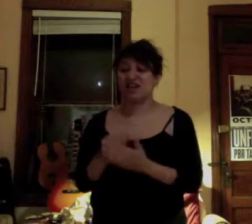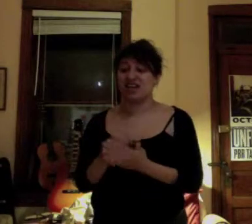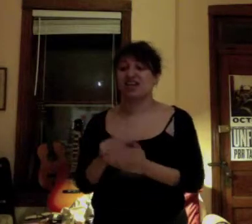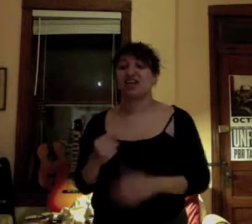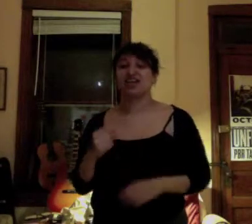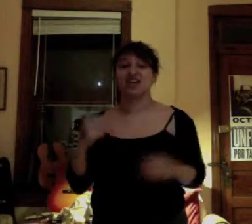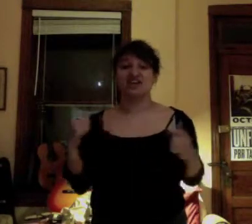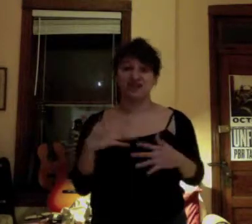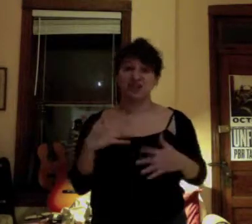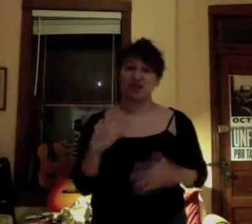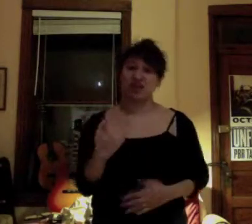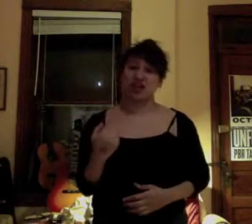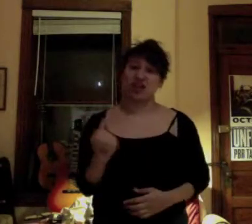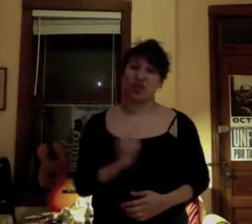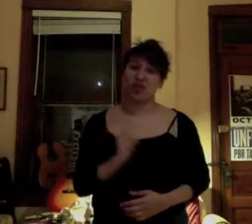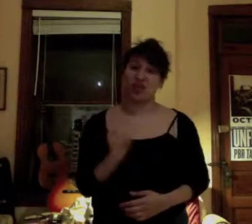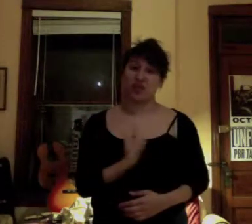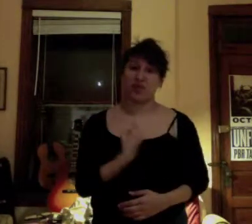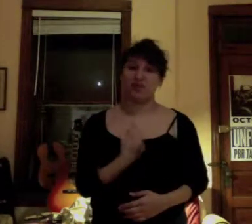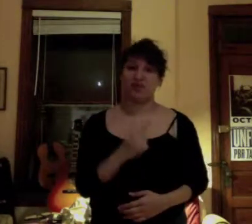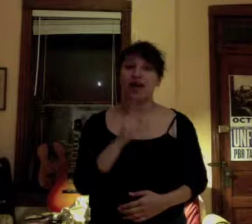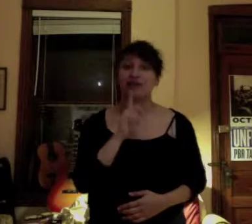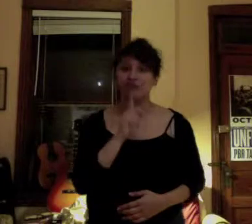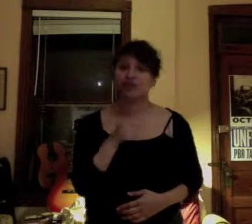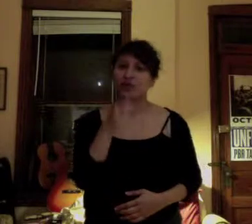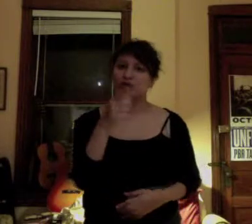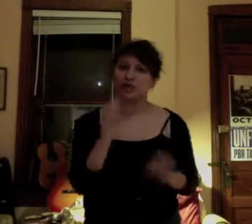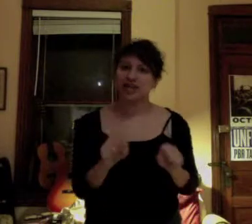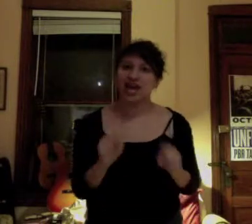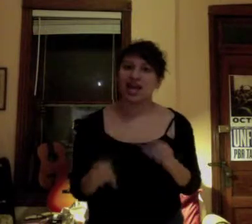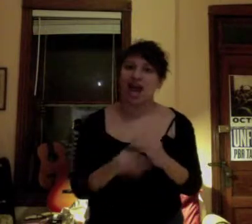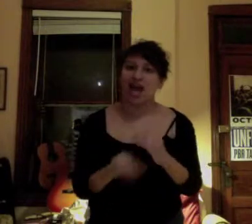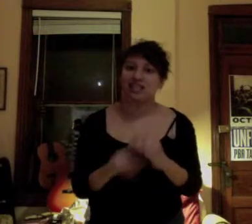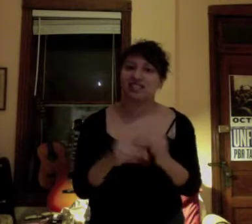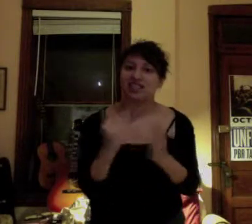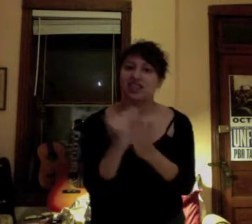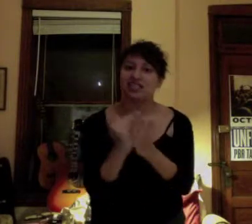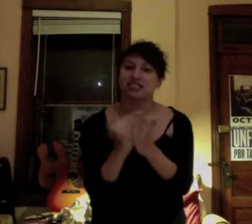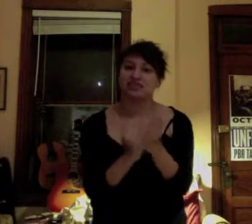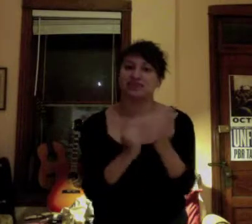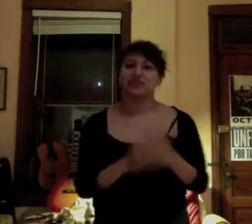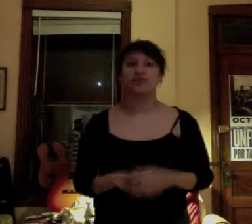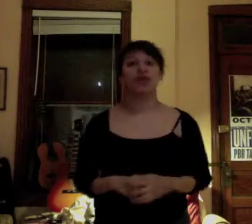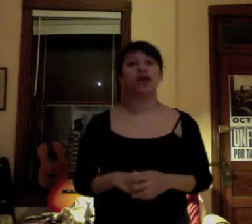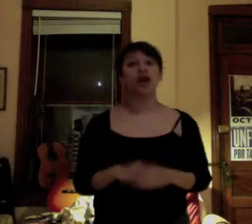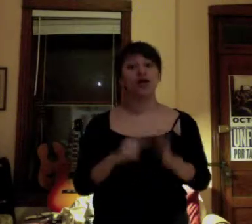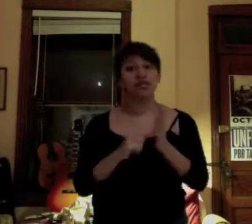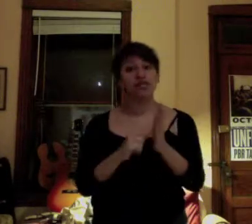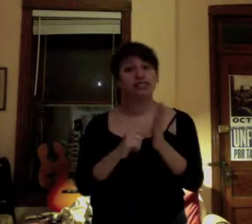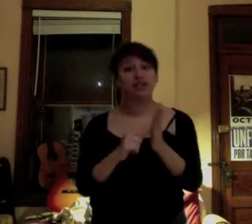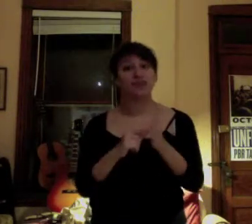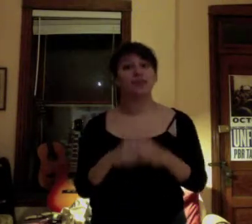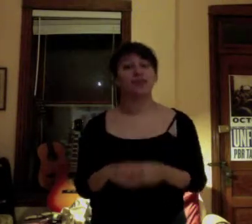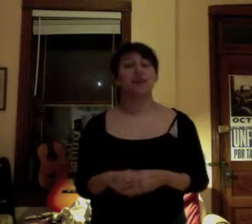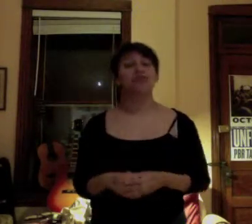list. For example, if you get angry because someone cut you off when you're driving, the first thing that